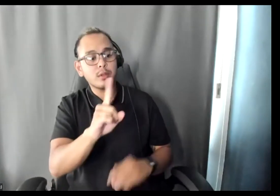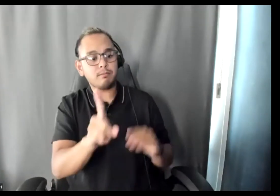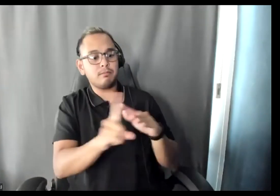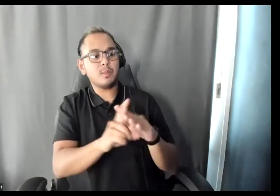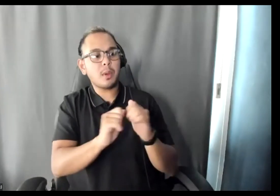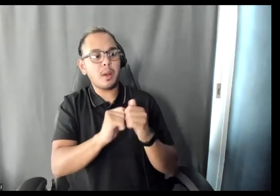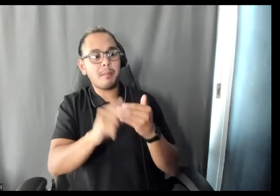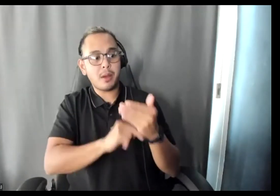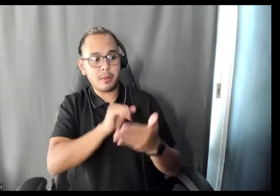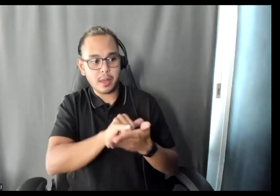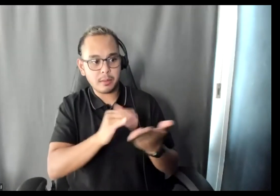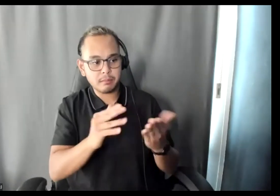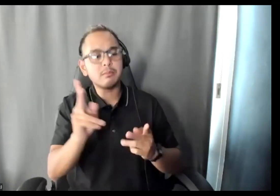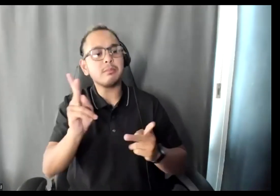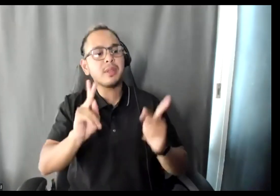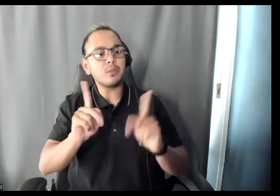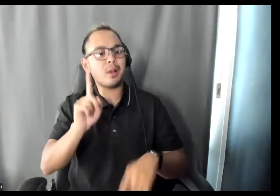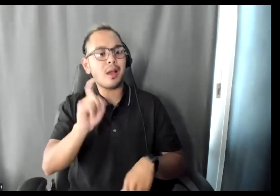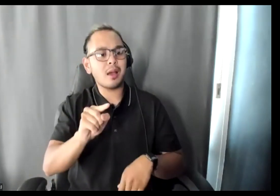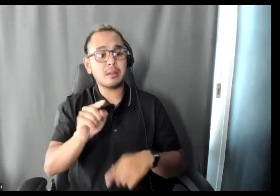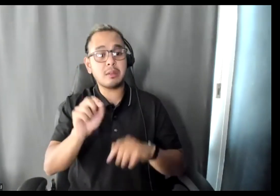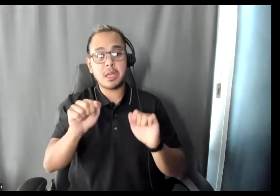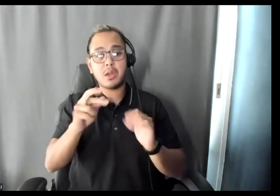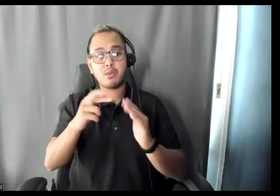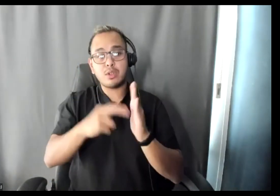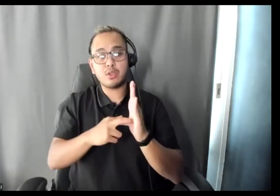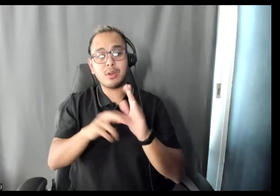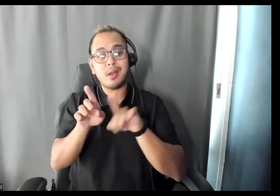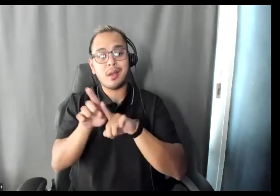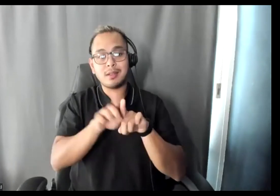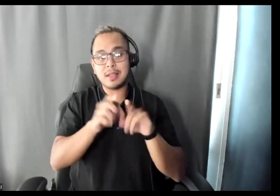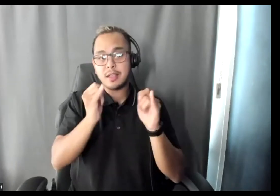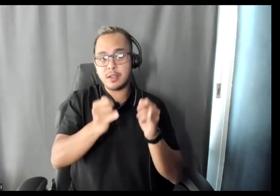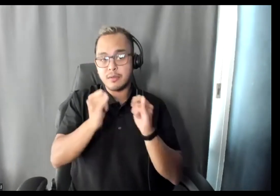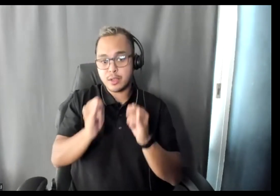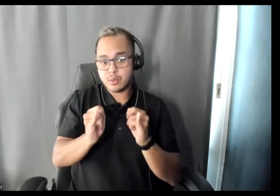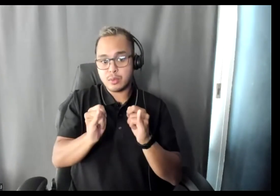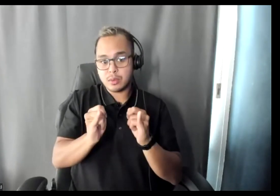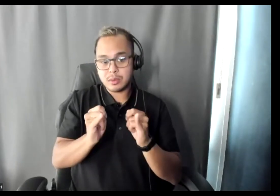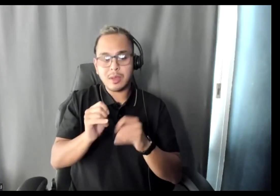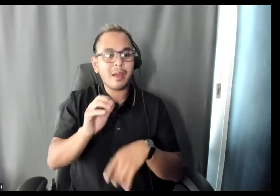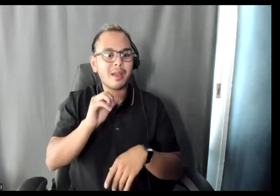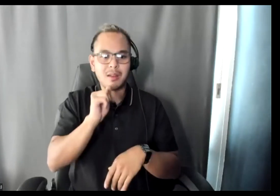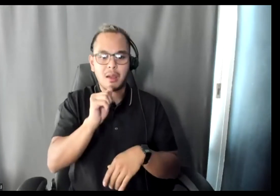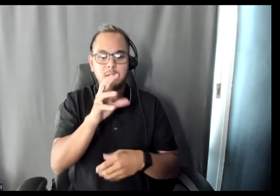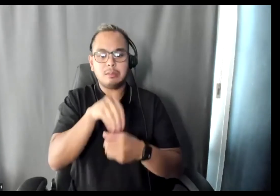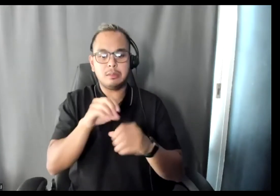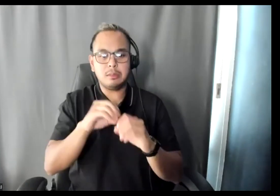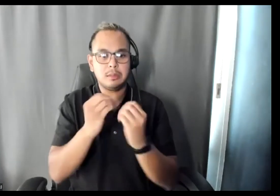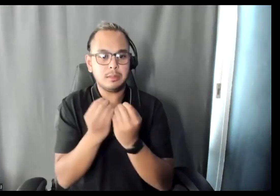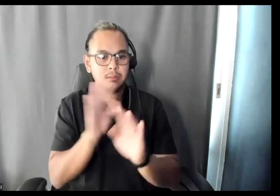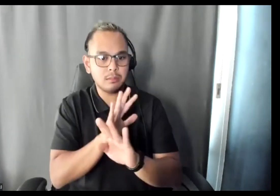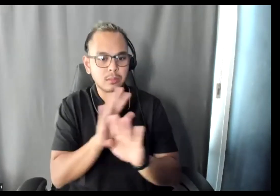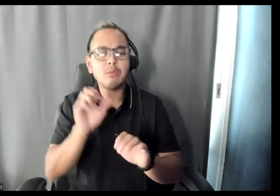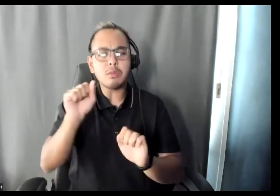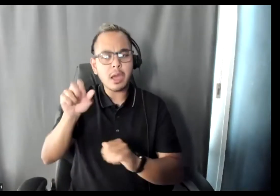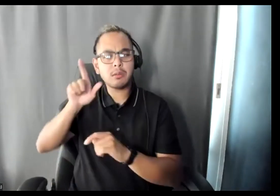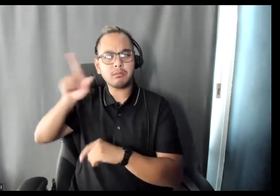that was people asking, can they register as individuals rather than as part of organizations? And yes, if you go to that link, you can certainly